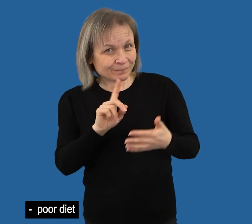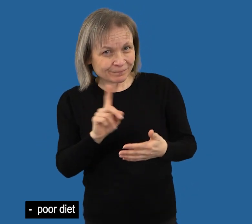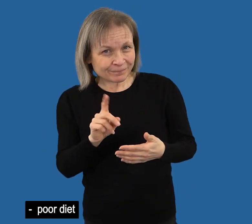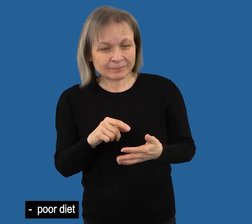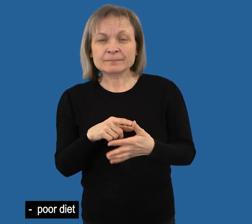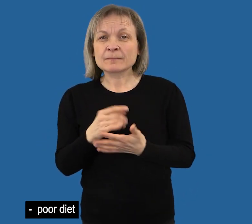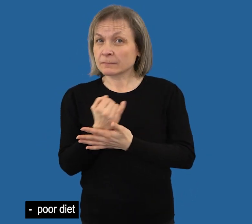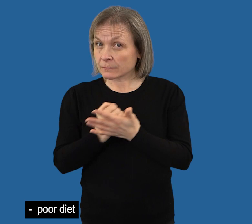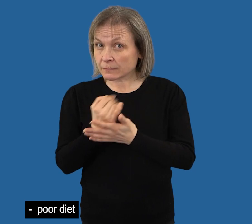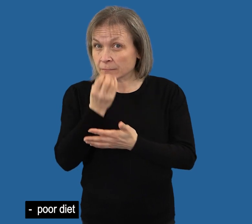Poor diet,